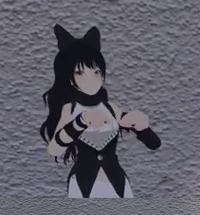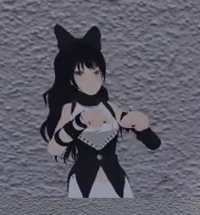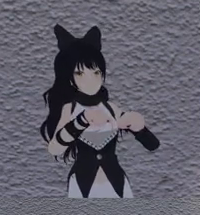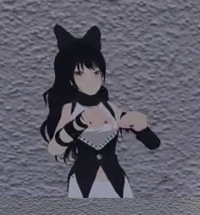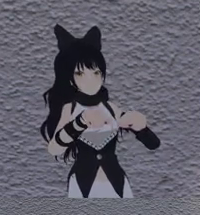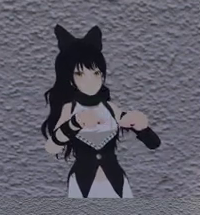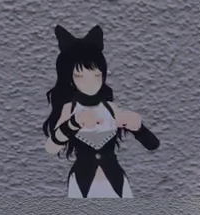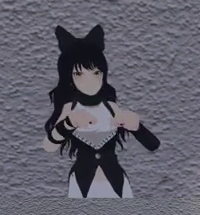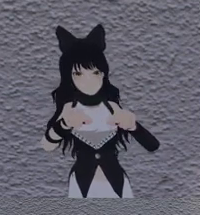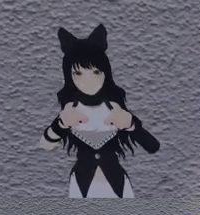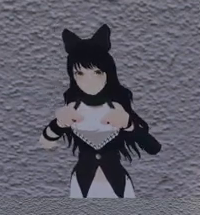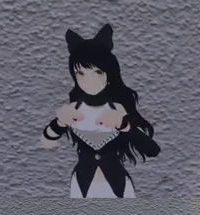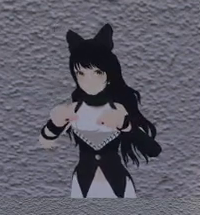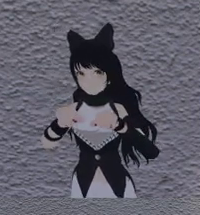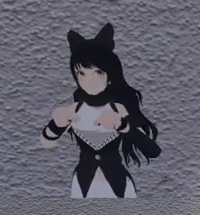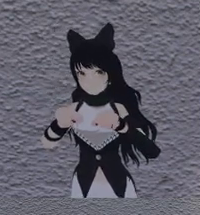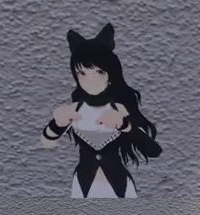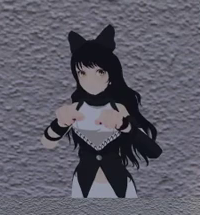Shoes.